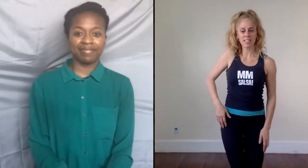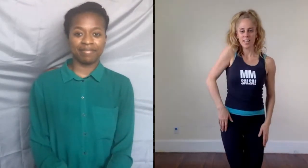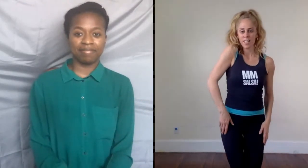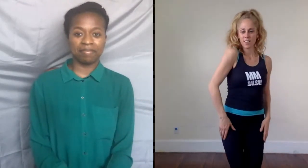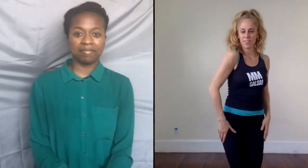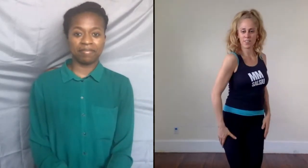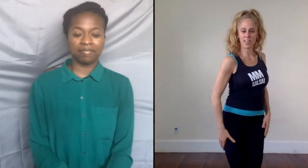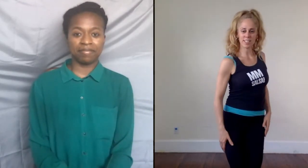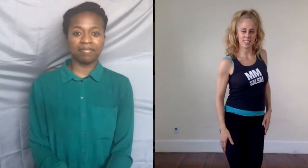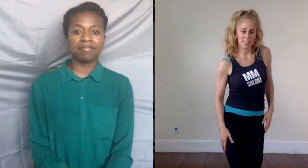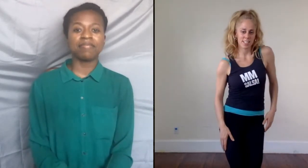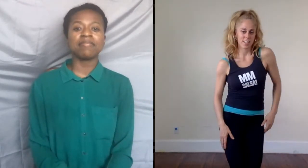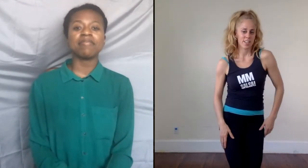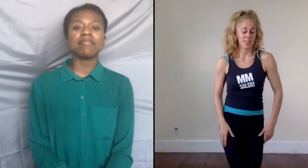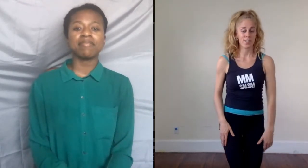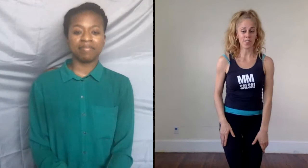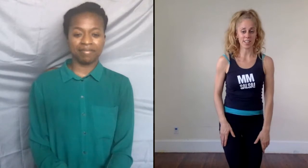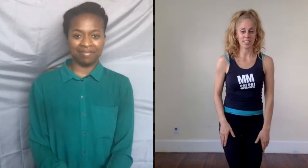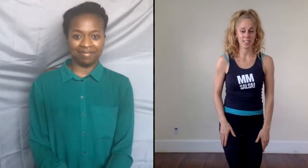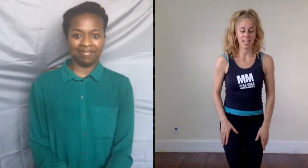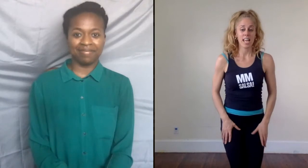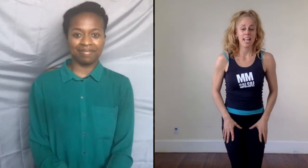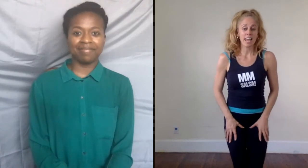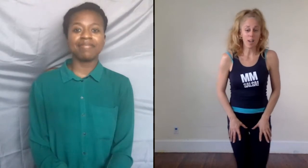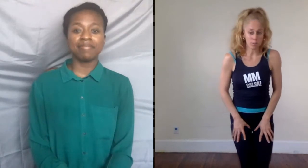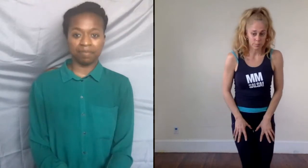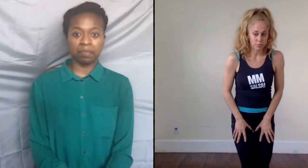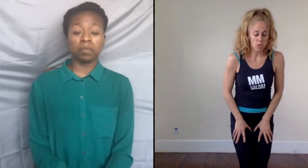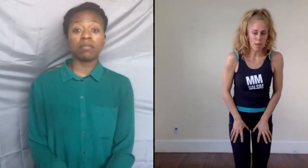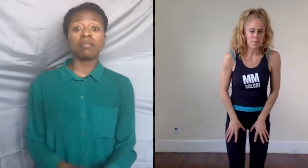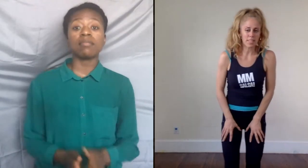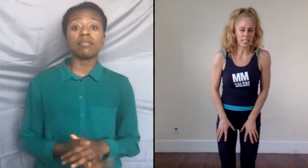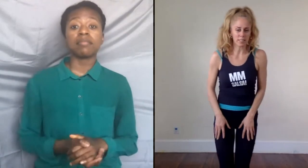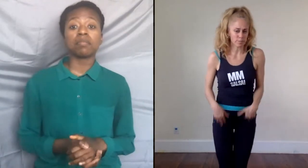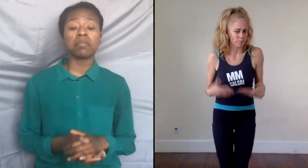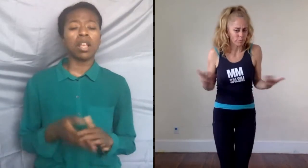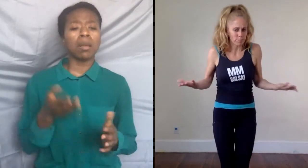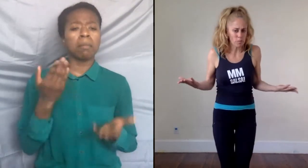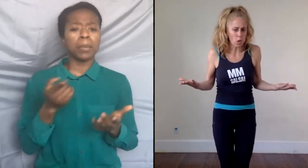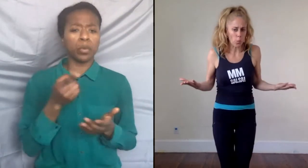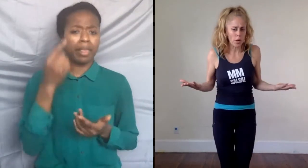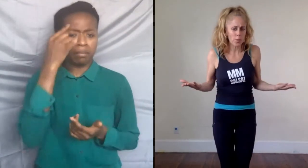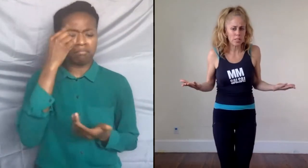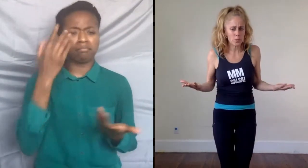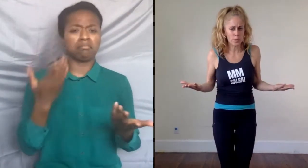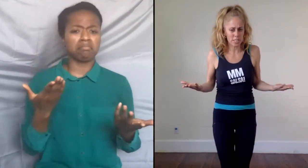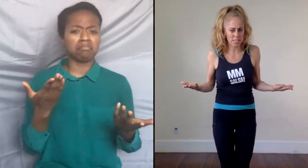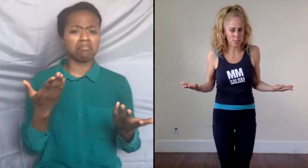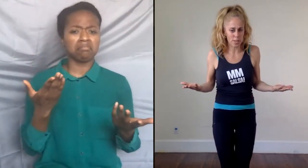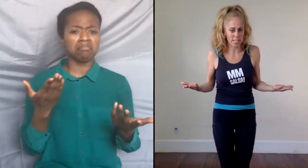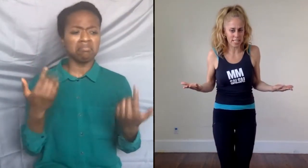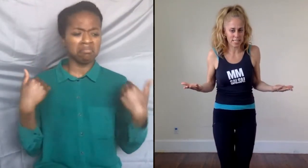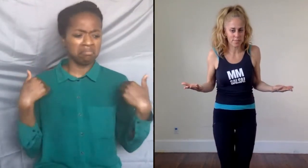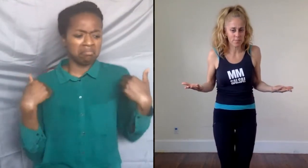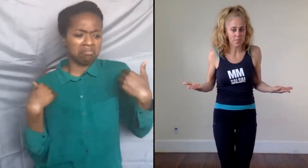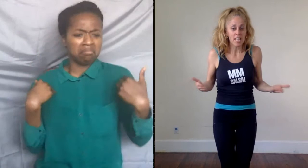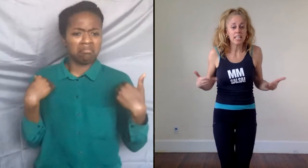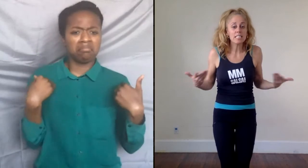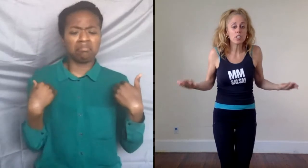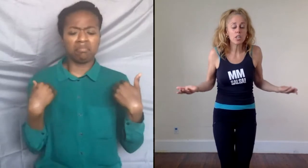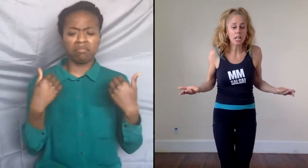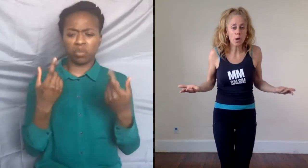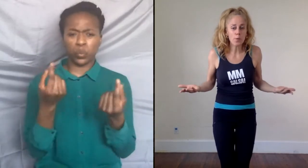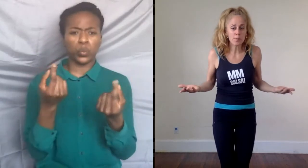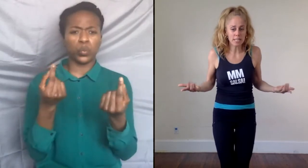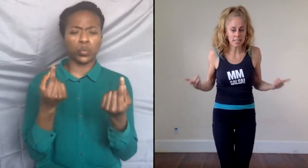front, front, front. Now, you might be thinking, where are we going to put this into our dance?